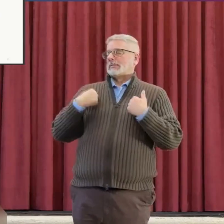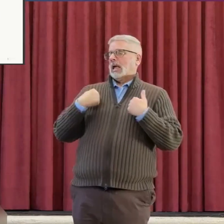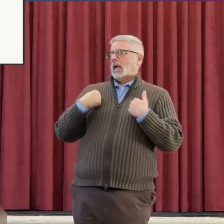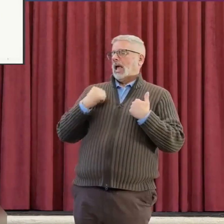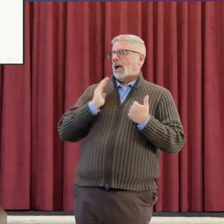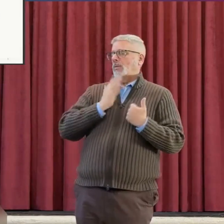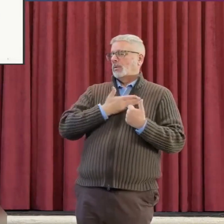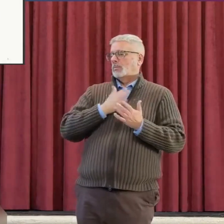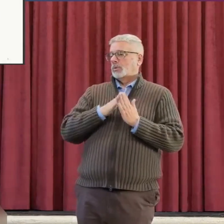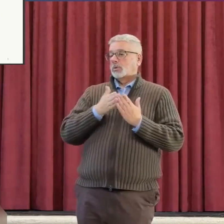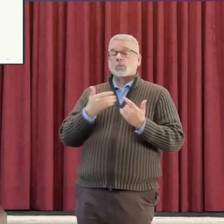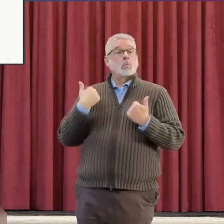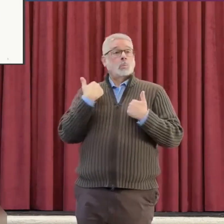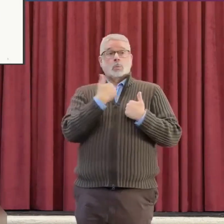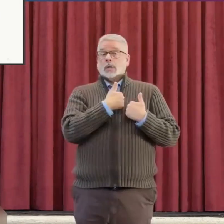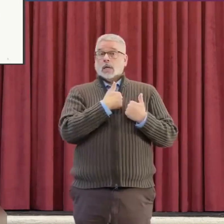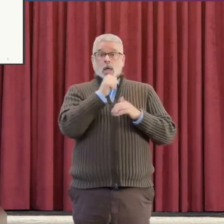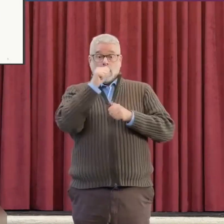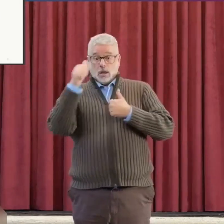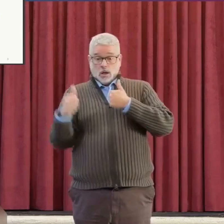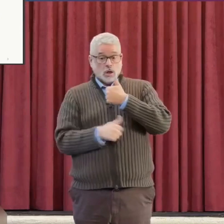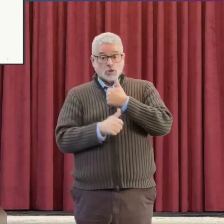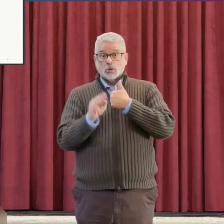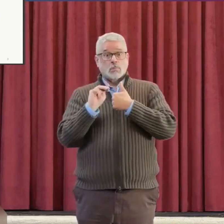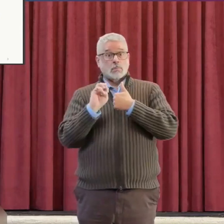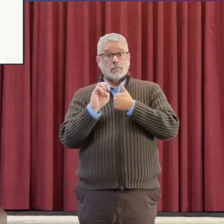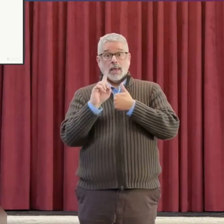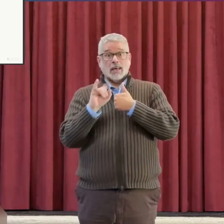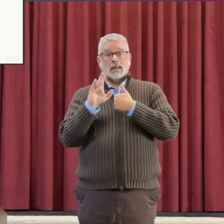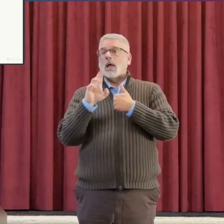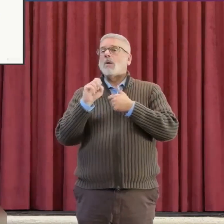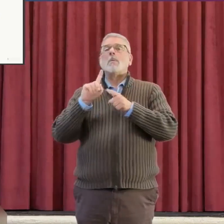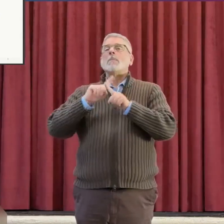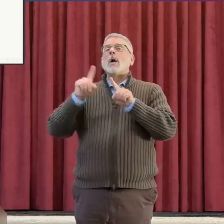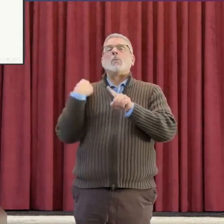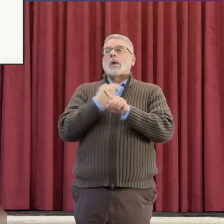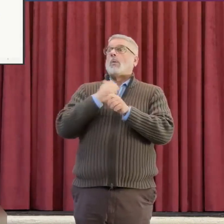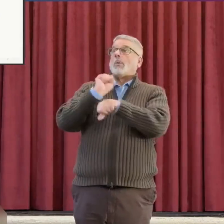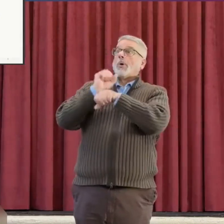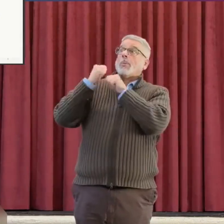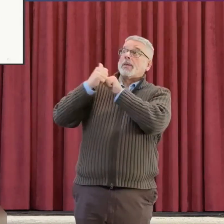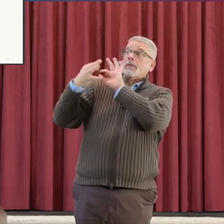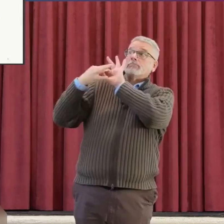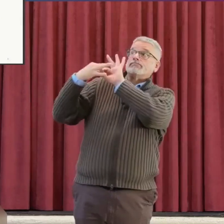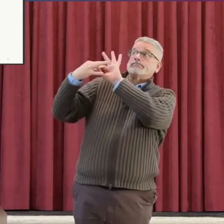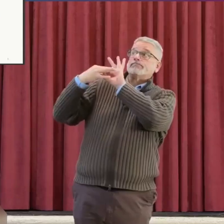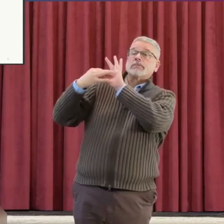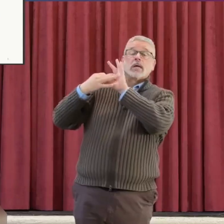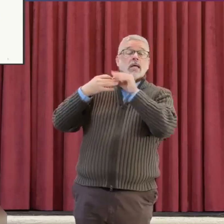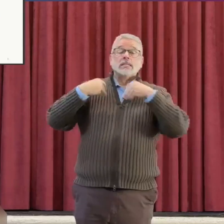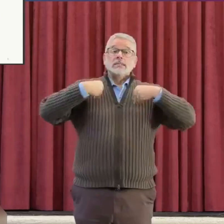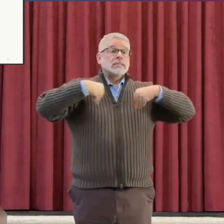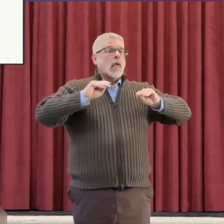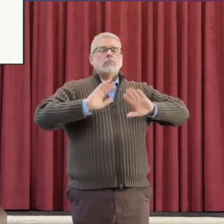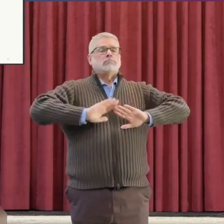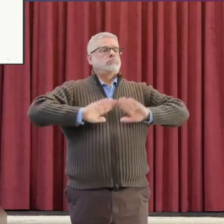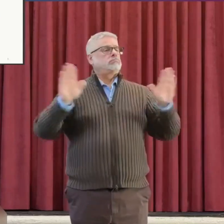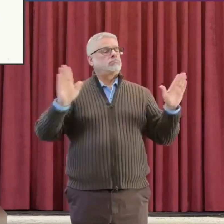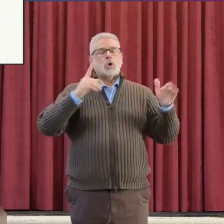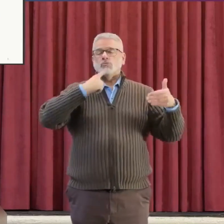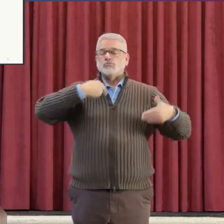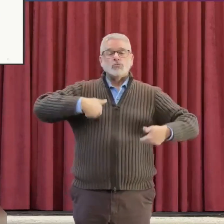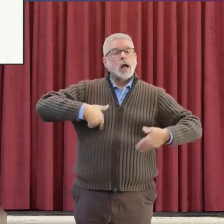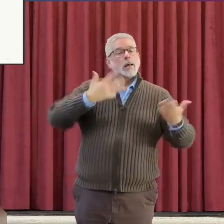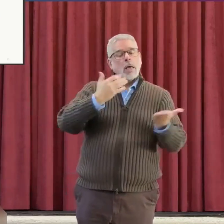is, so we are not part of Medicare, but we work with Medicare, and we don't sell anything. We don't recommend